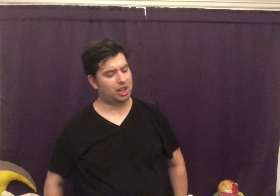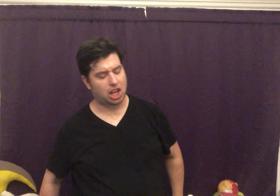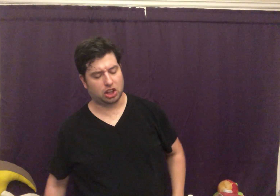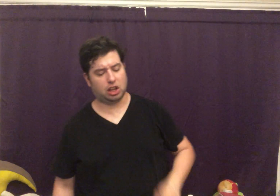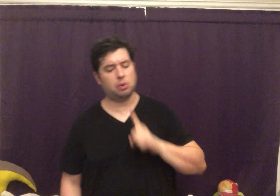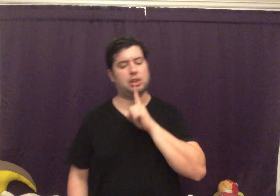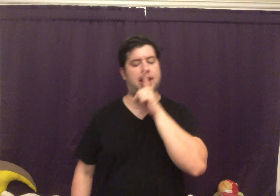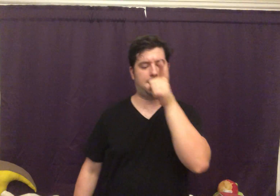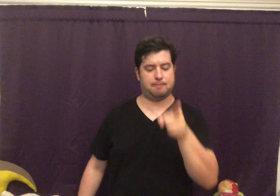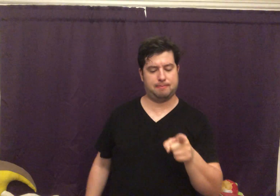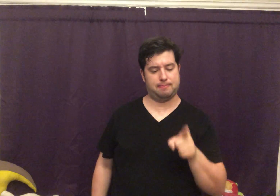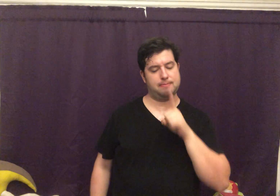Lonely.